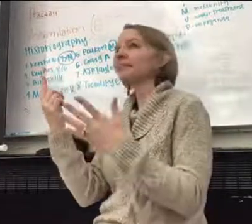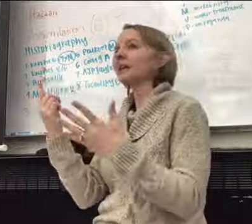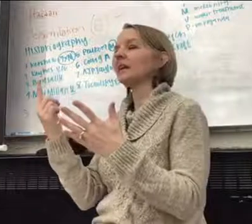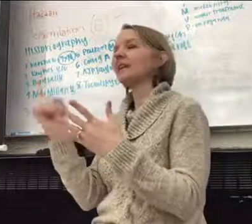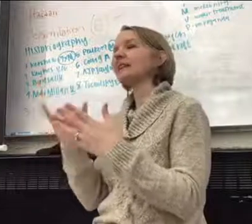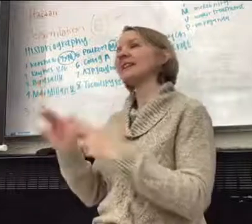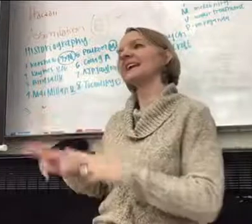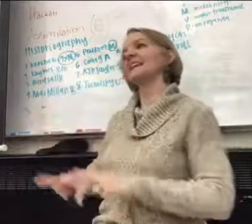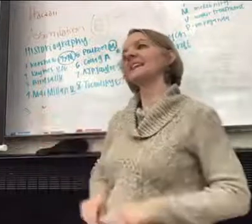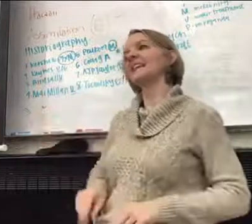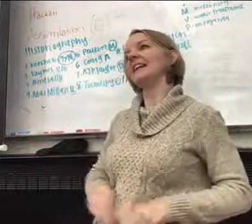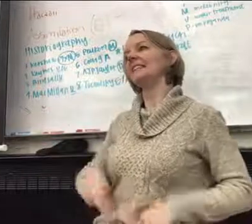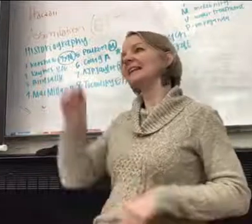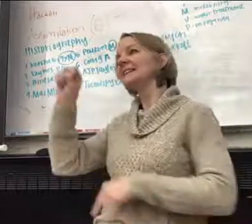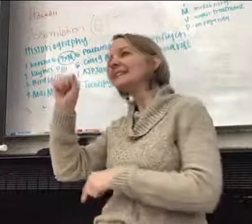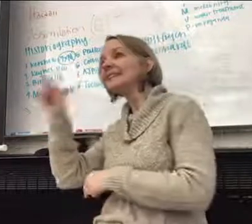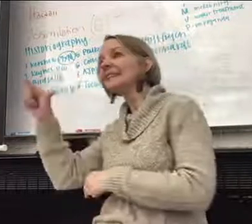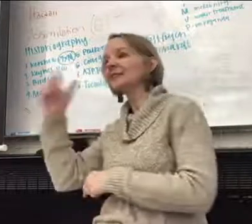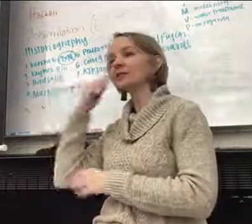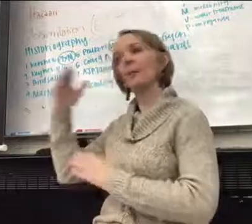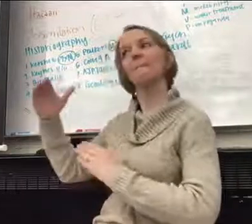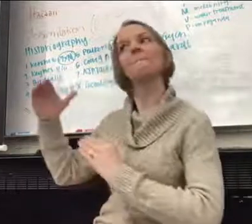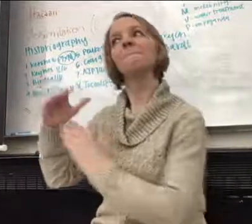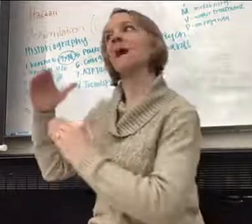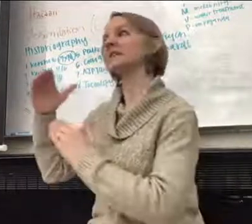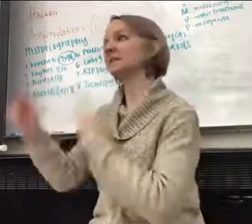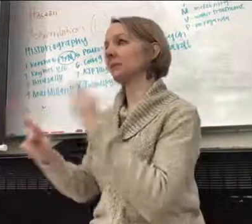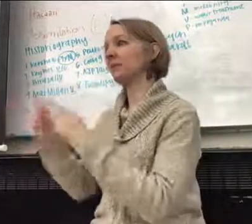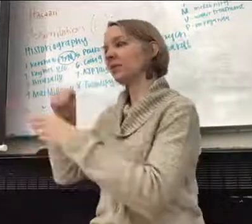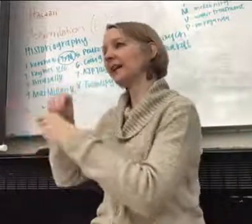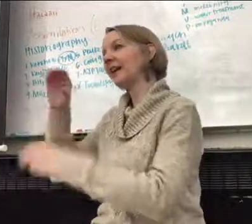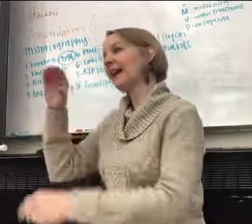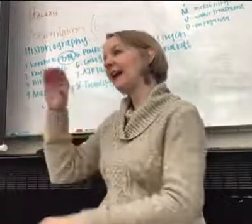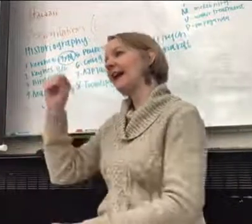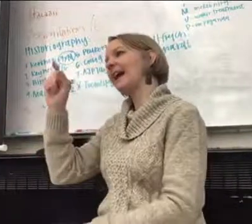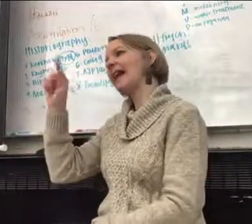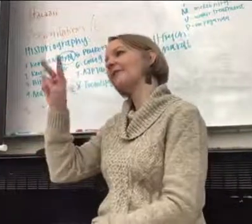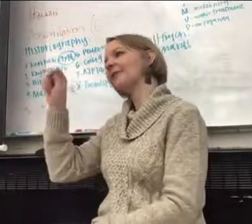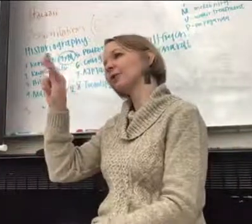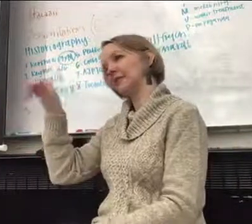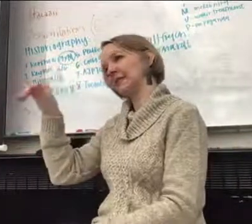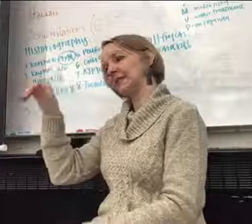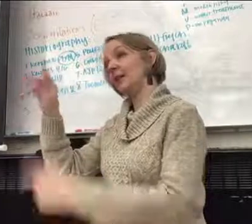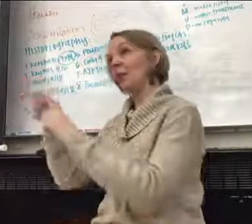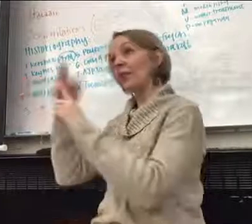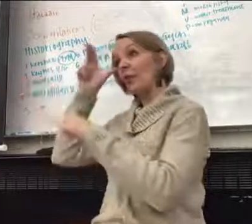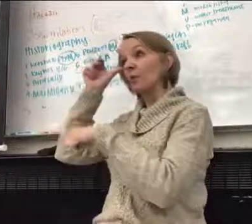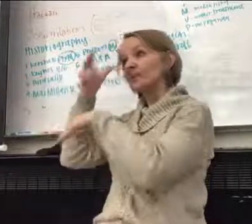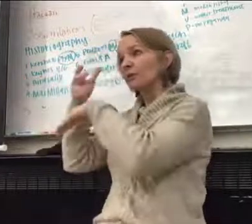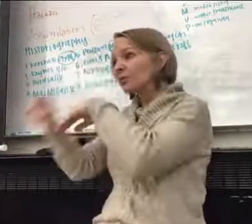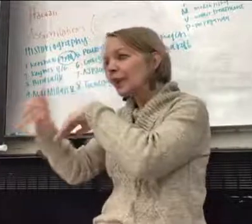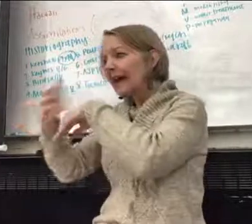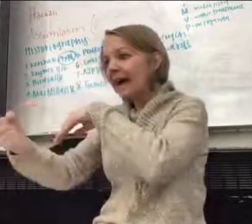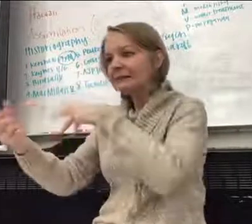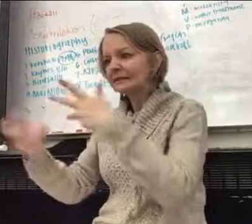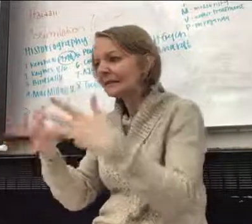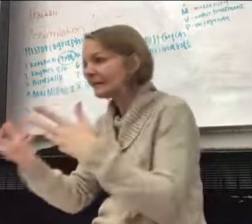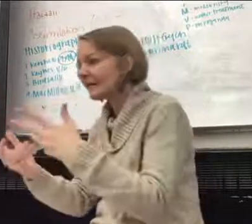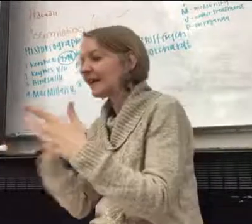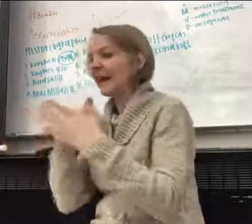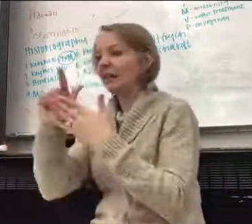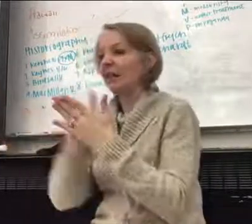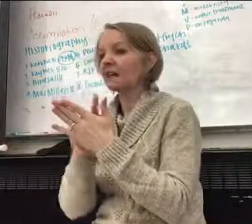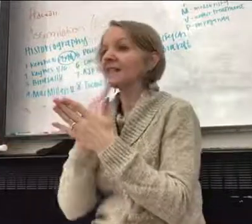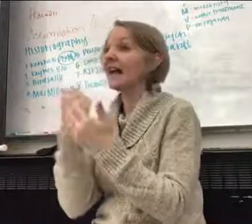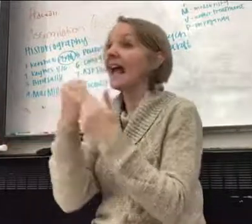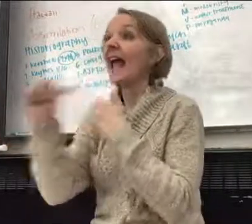Navy SEALs of the British Army. The best people were in the cavalry. Well, when they were running out of horses, they had a law that said